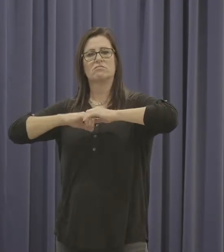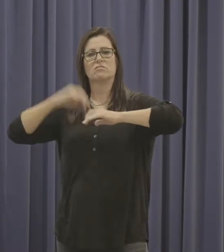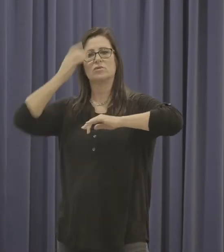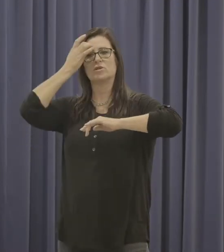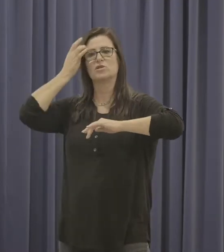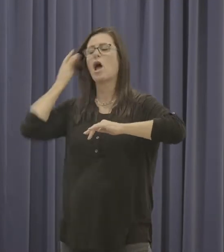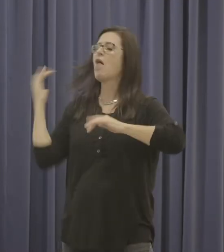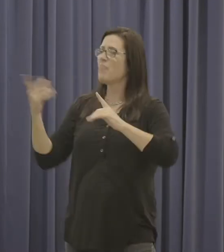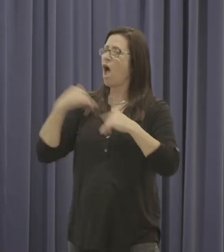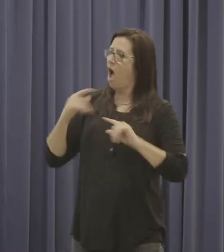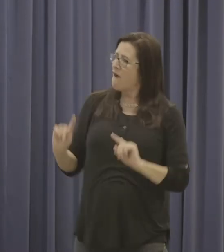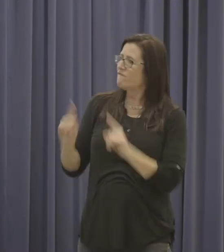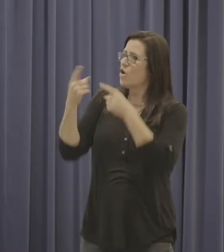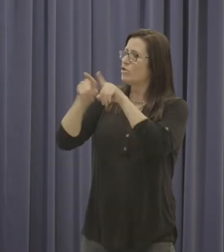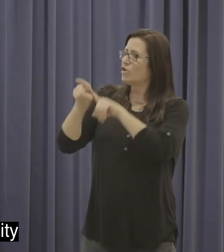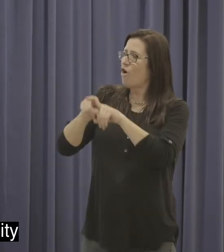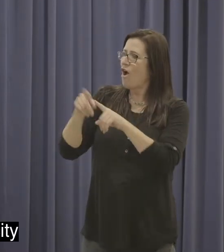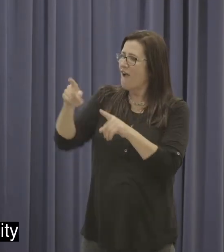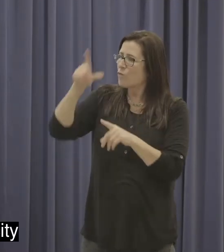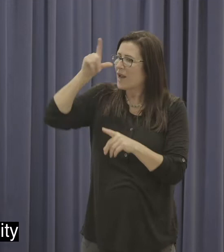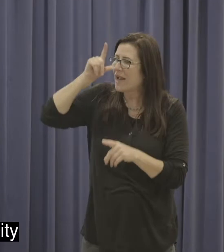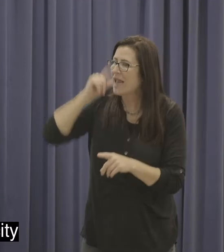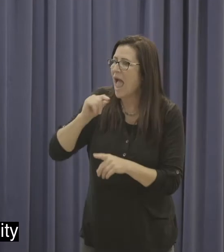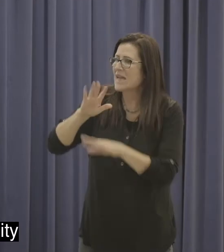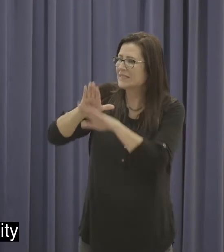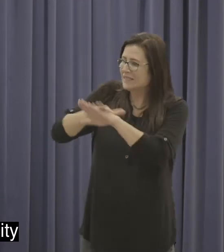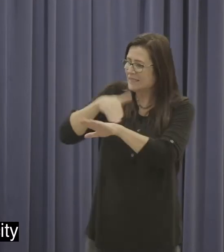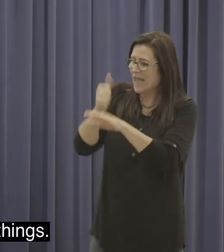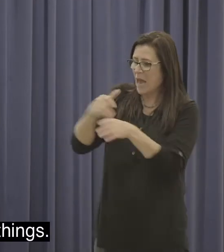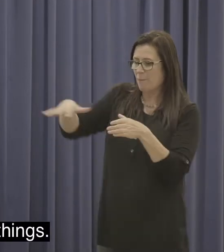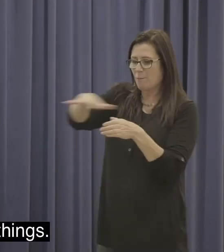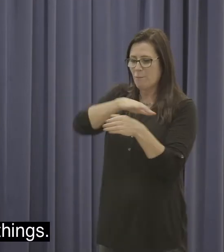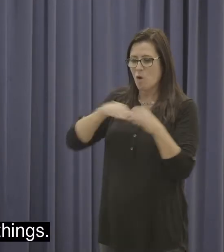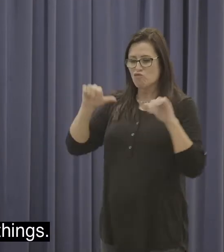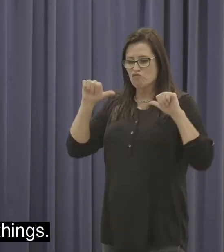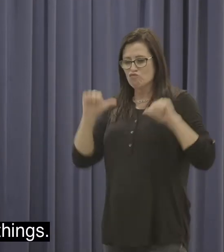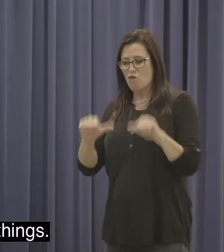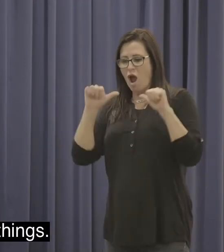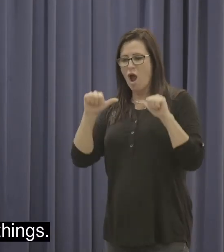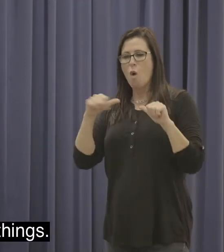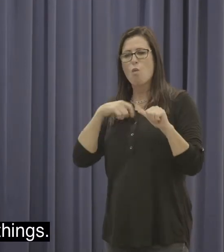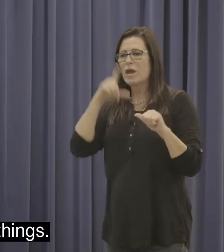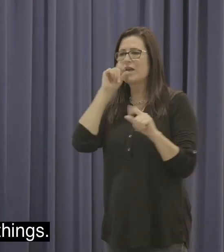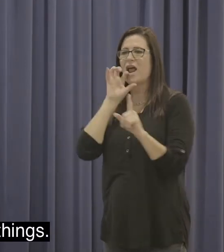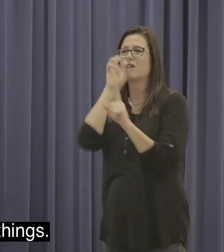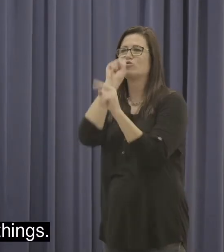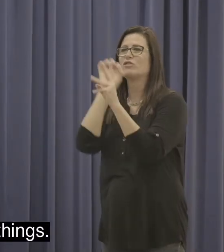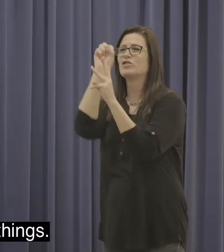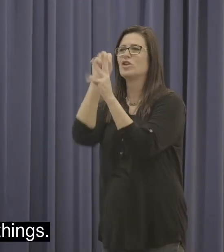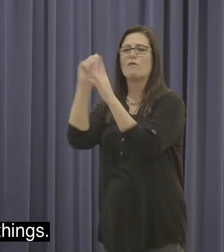right kind of environment, every one of us has the capacity to do these amazing, remarkable